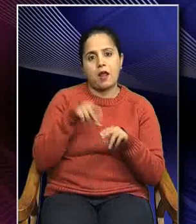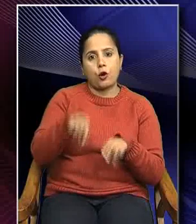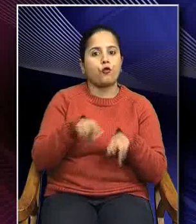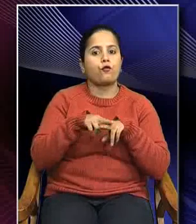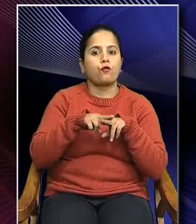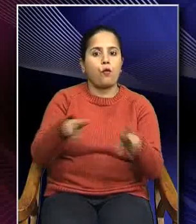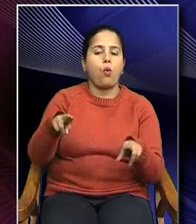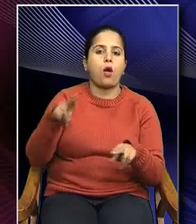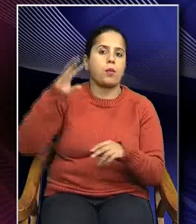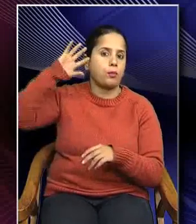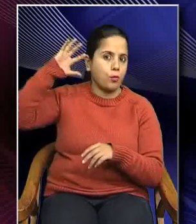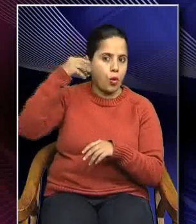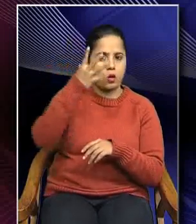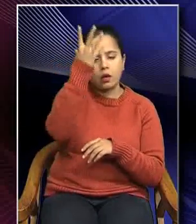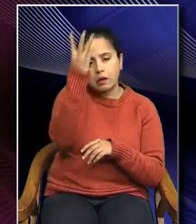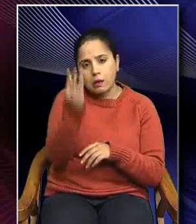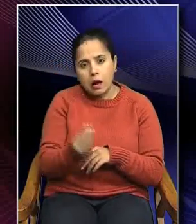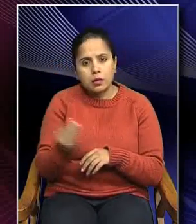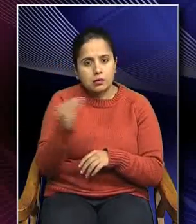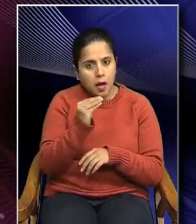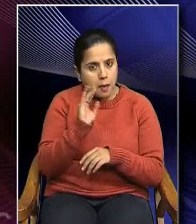moon night, then